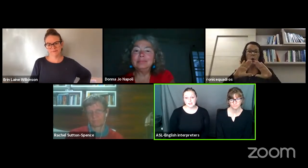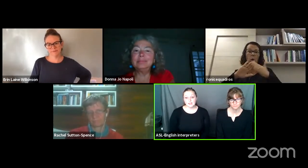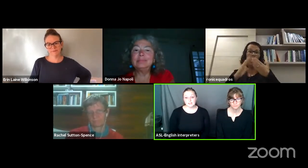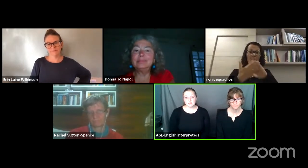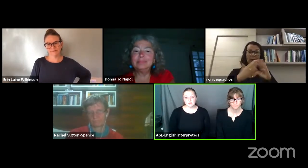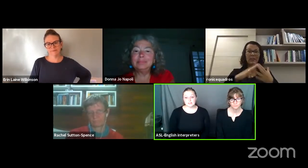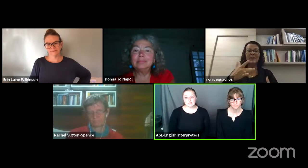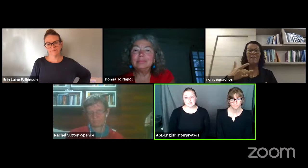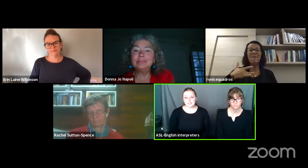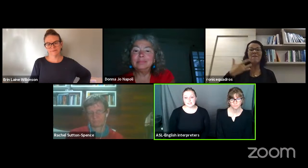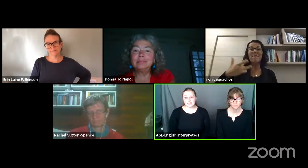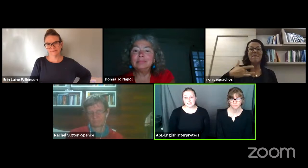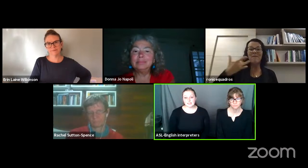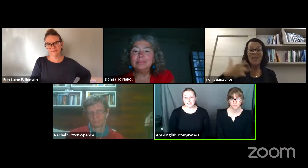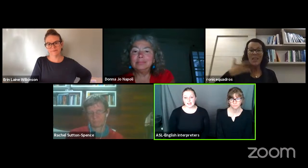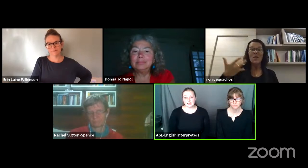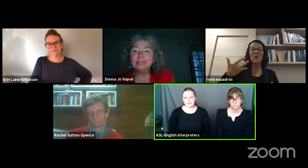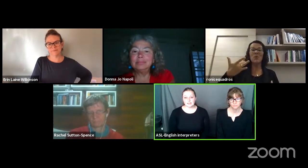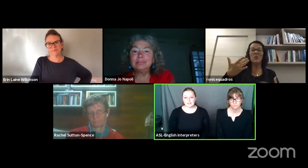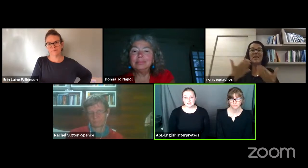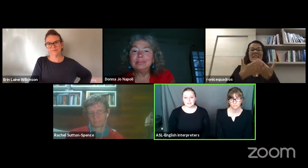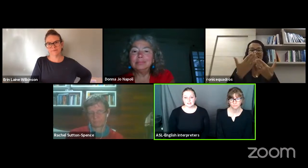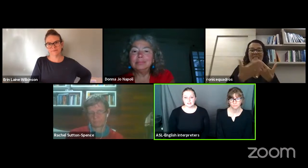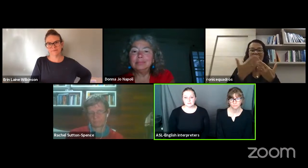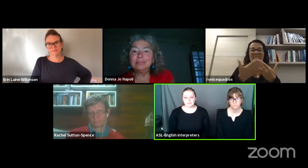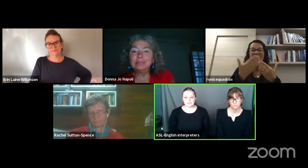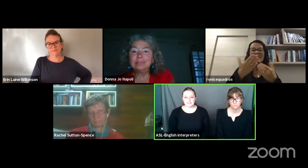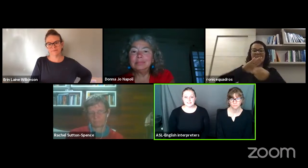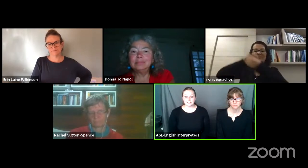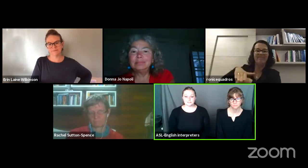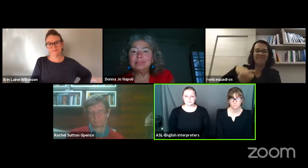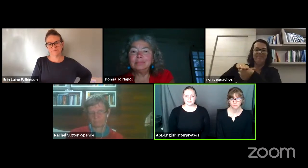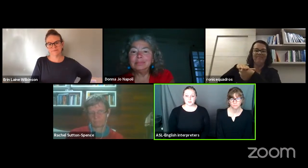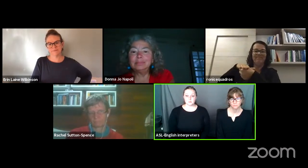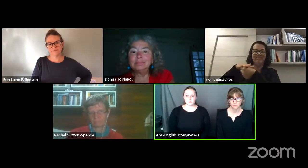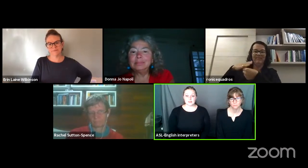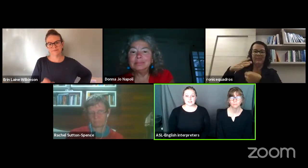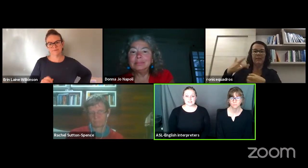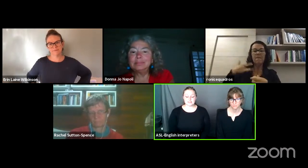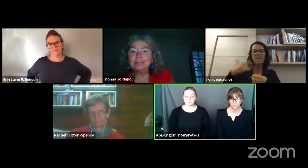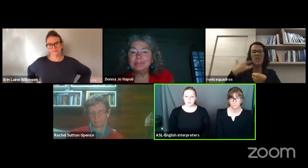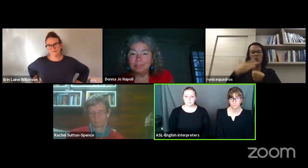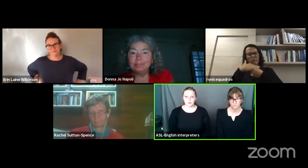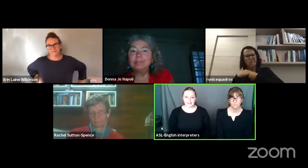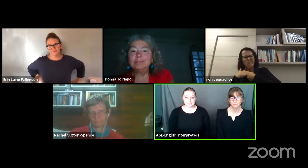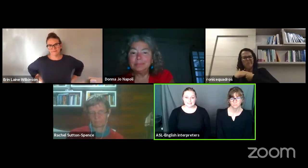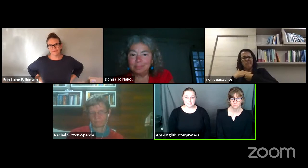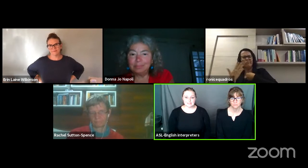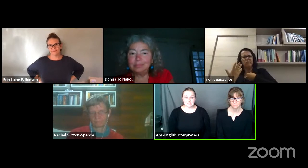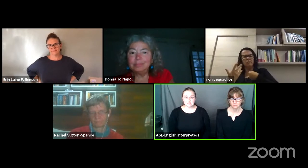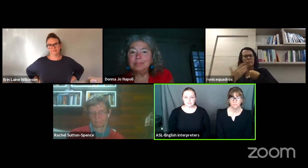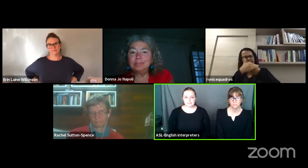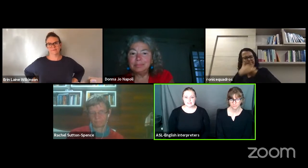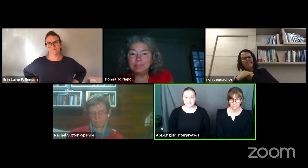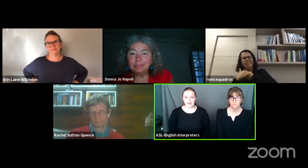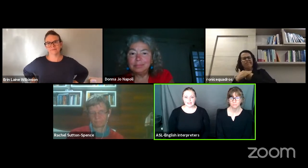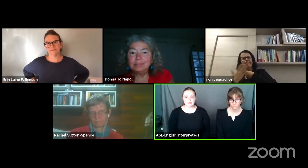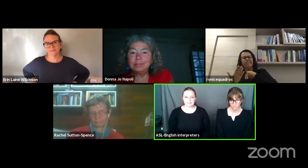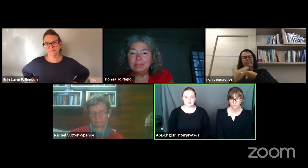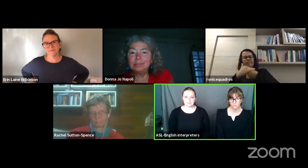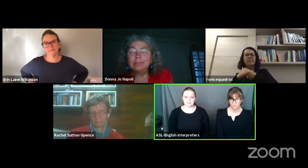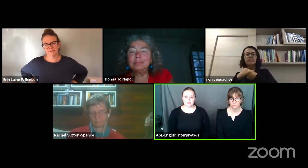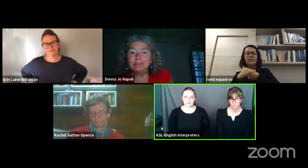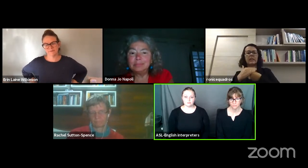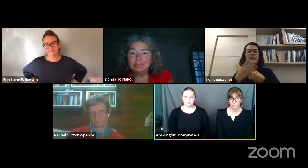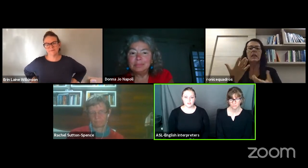comparison. So it's easy to think that, I mean, the deaf community is oppressed. It's easy to see